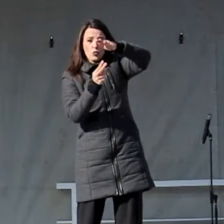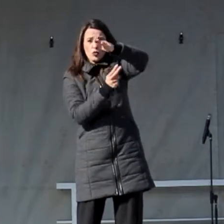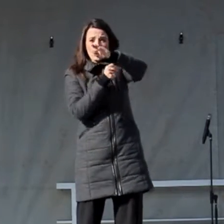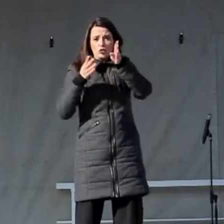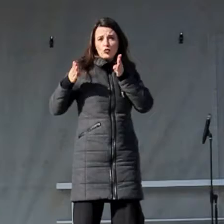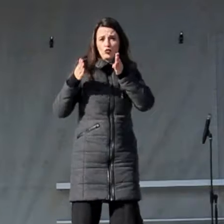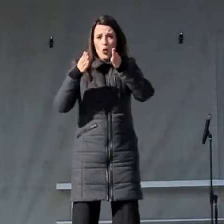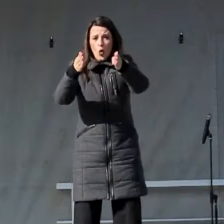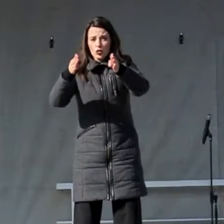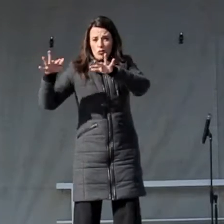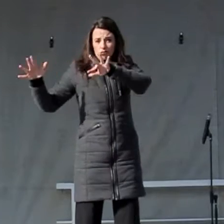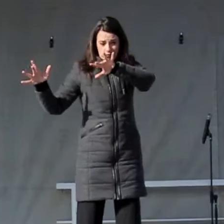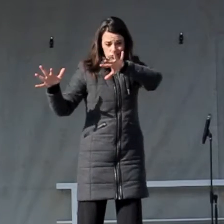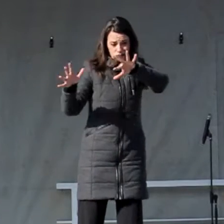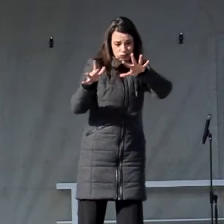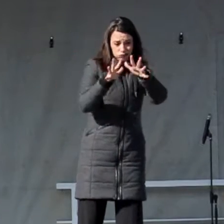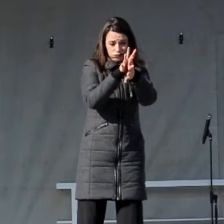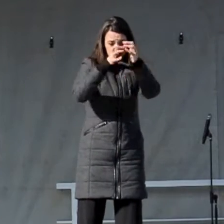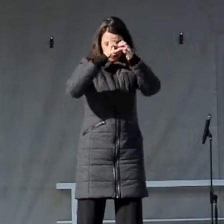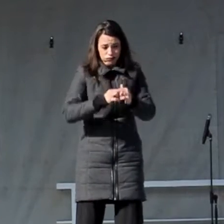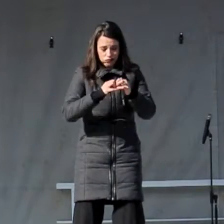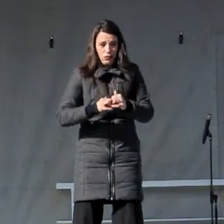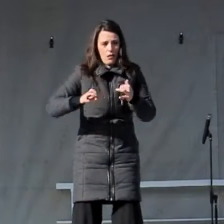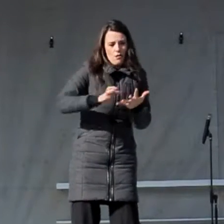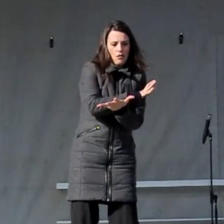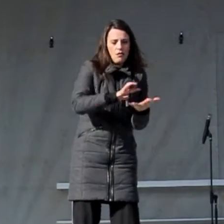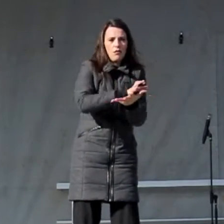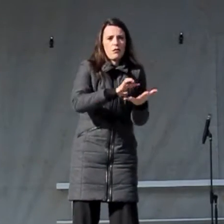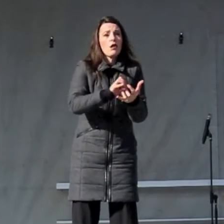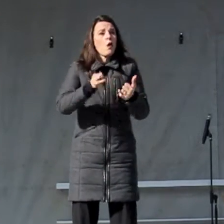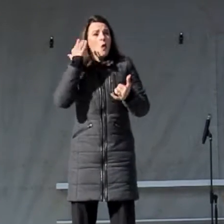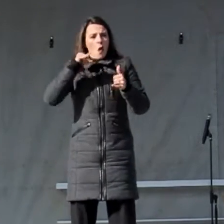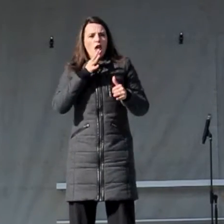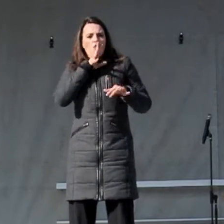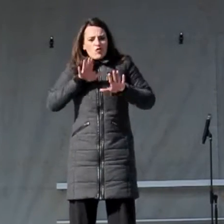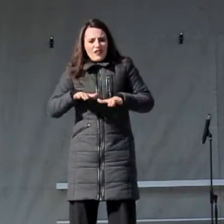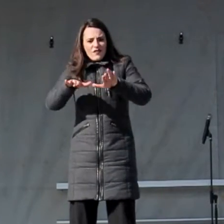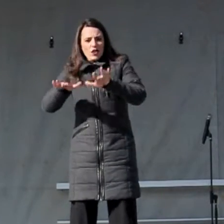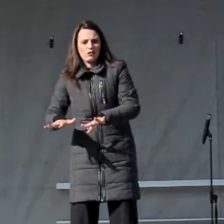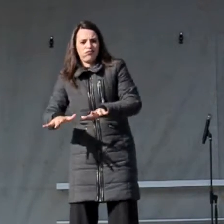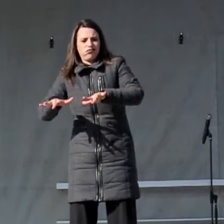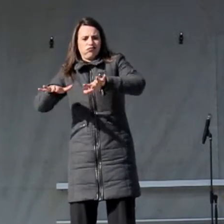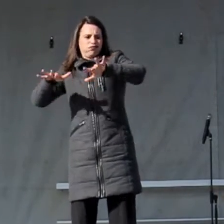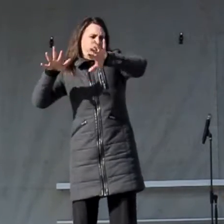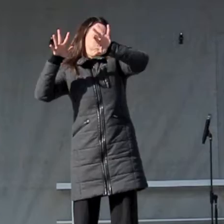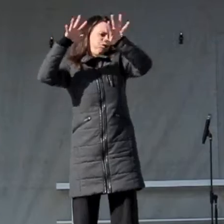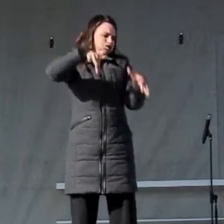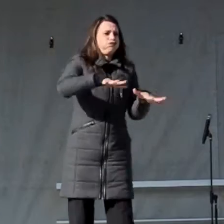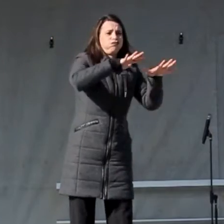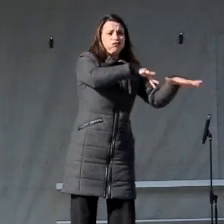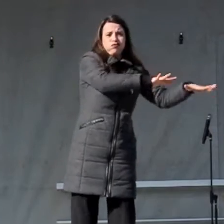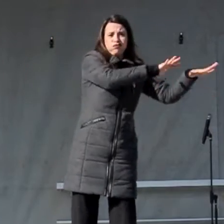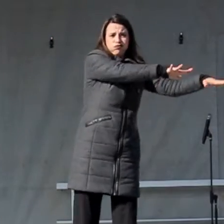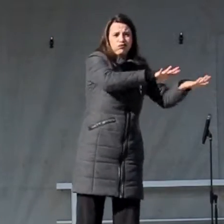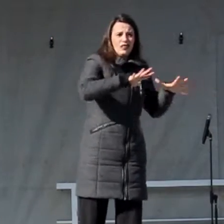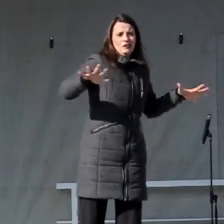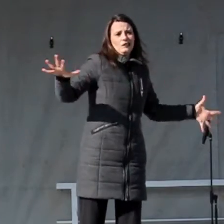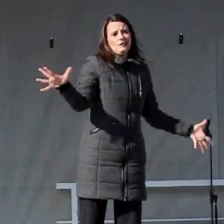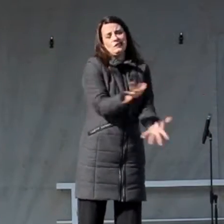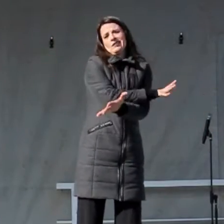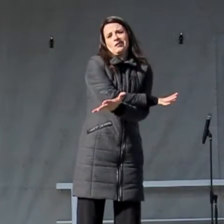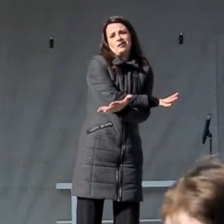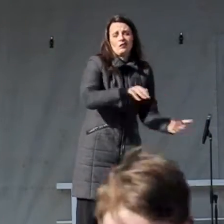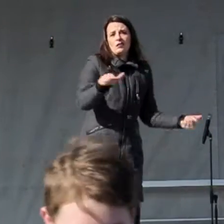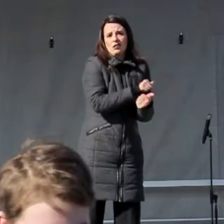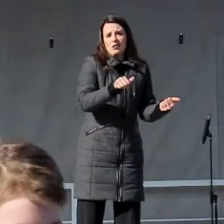roads were torn, flooded, and demolished by rivers and oceans that roared through the communities.